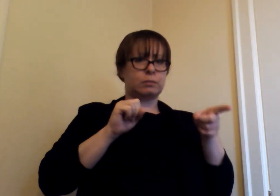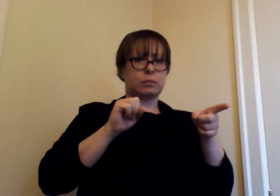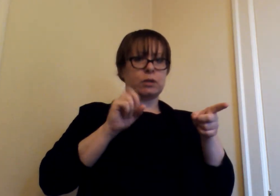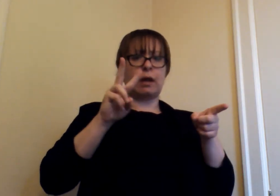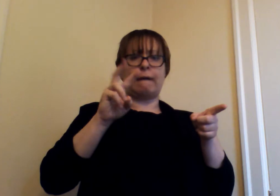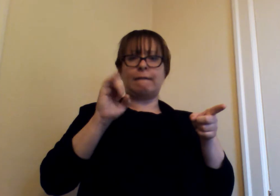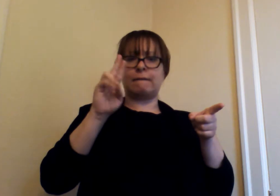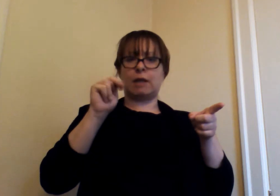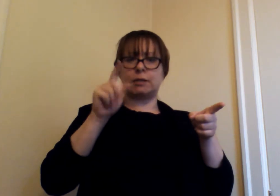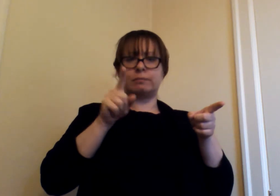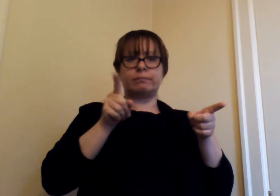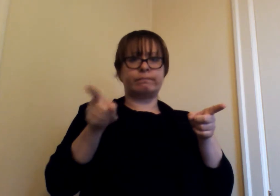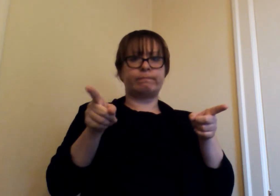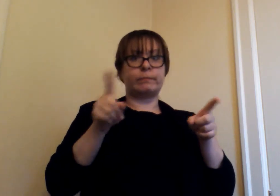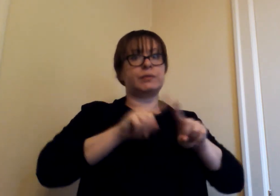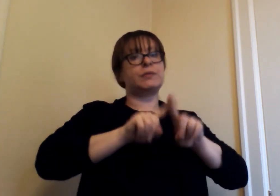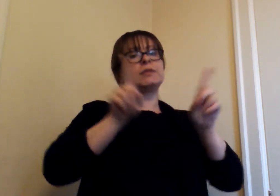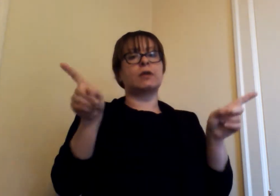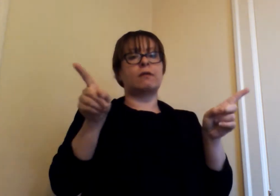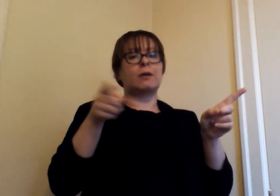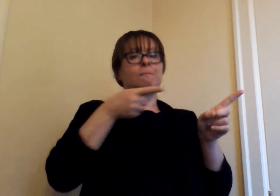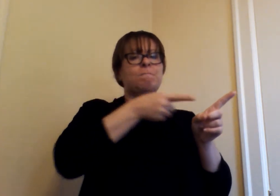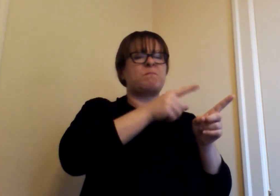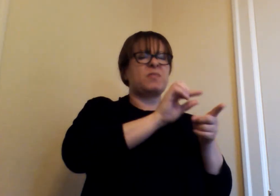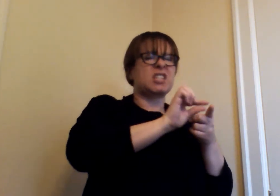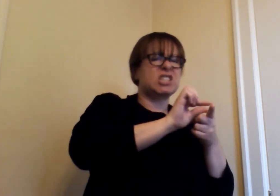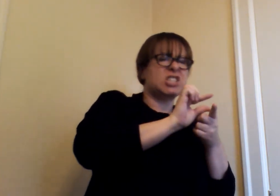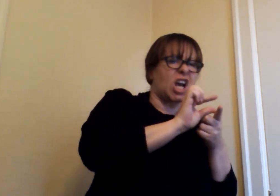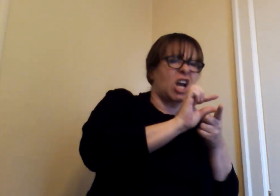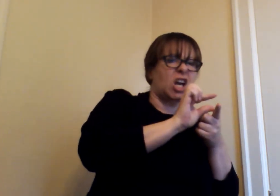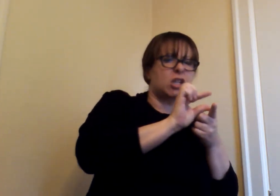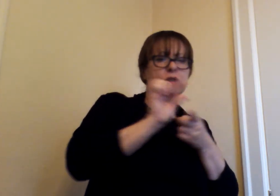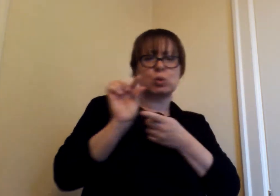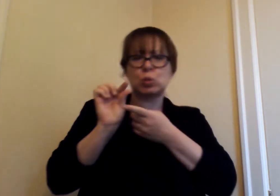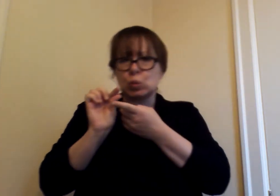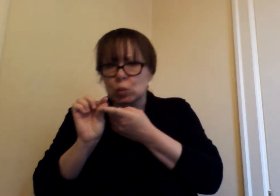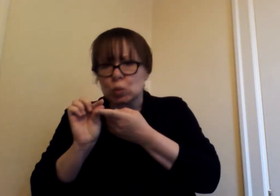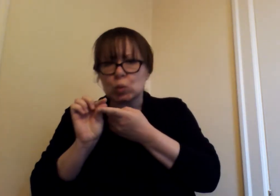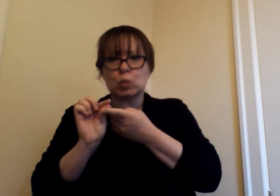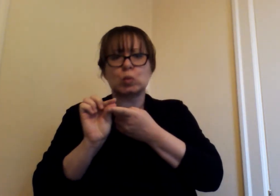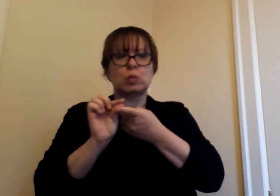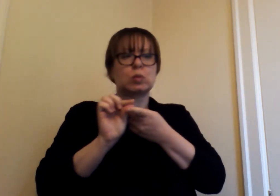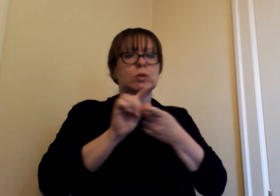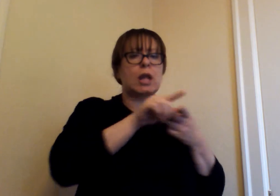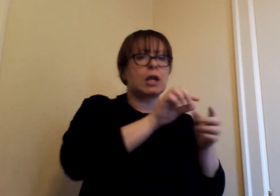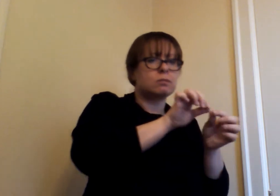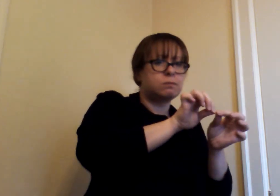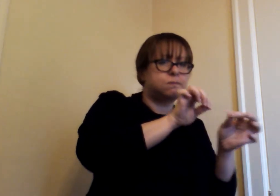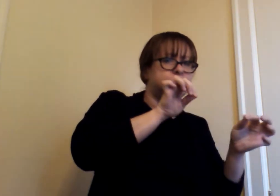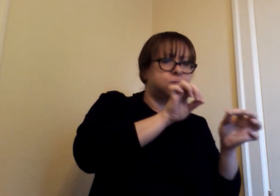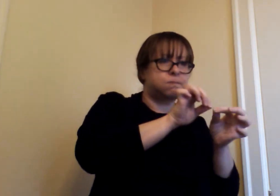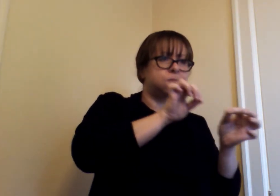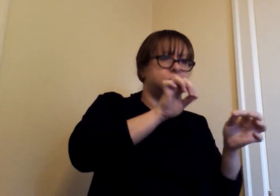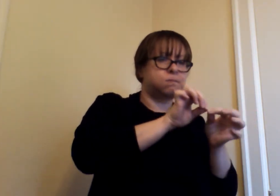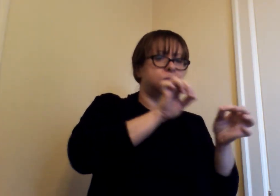Use an alcohol prep pad to cleanse the skin around the site. In a fluid, circular motion, swab from